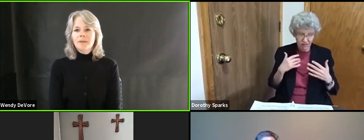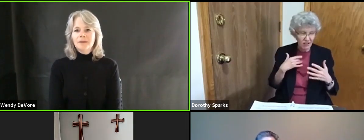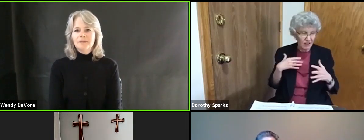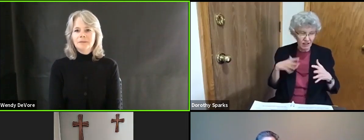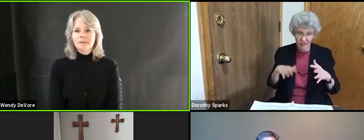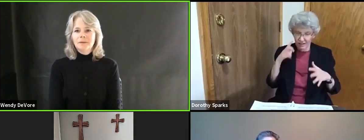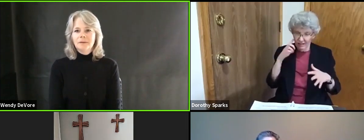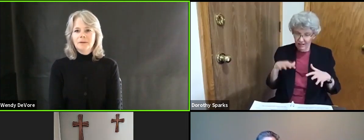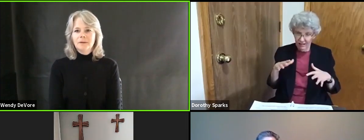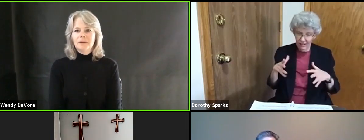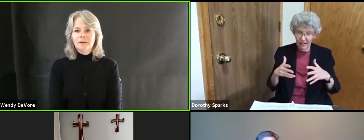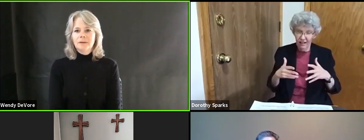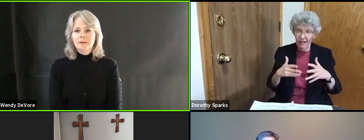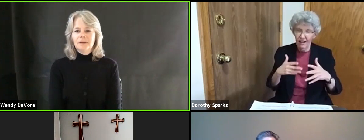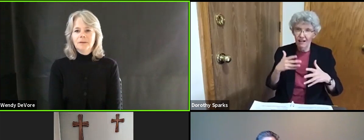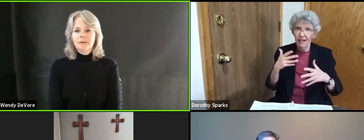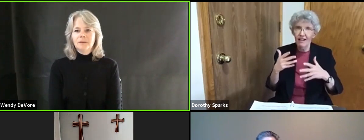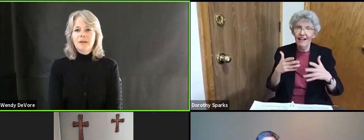aback by this,